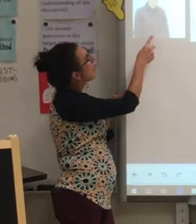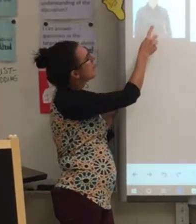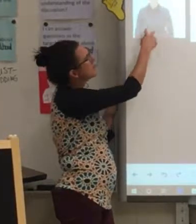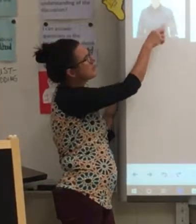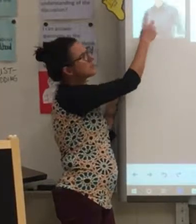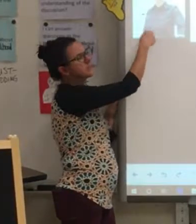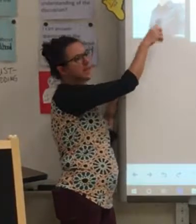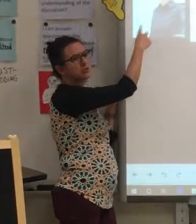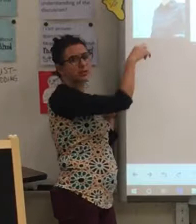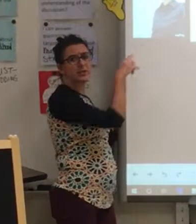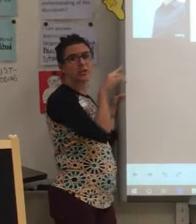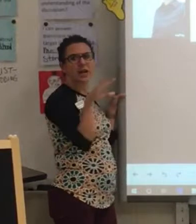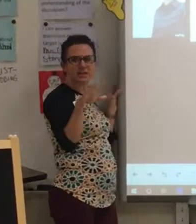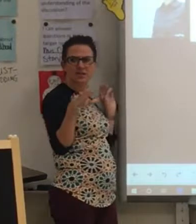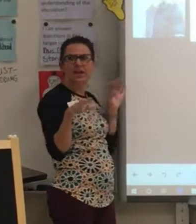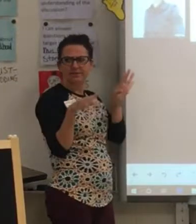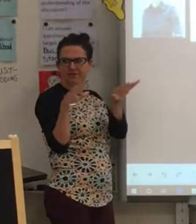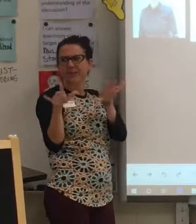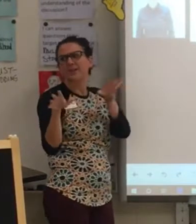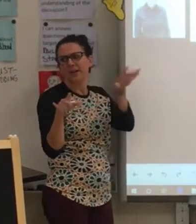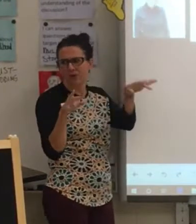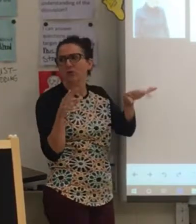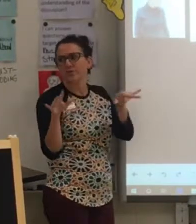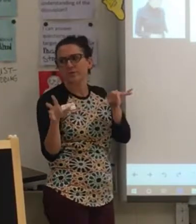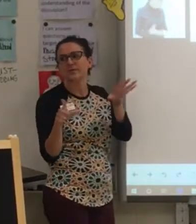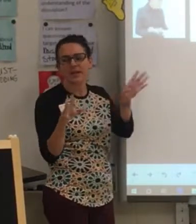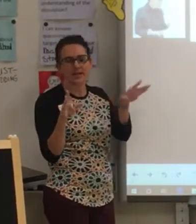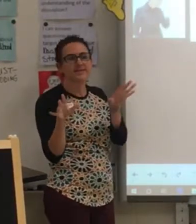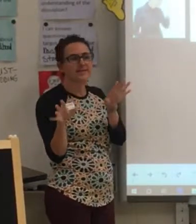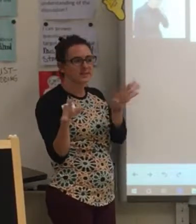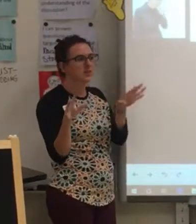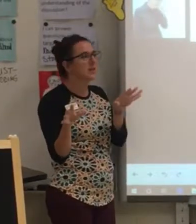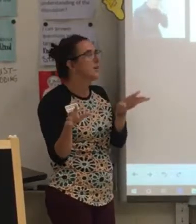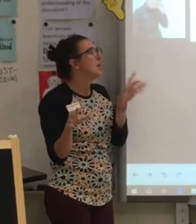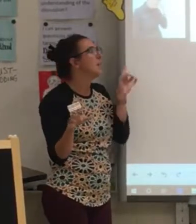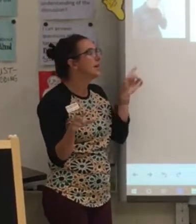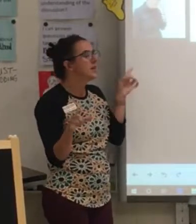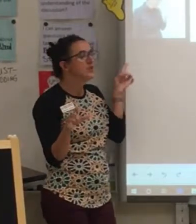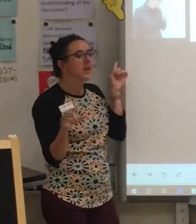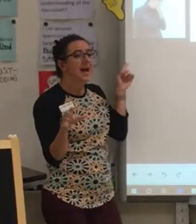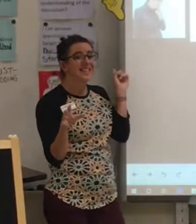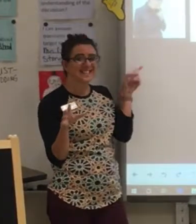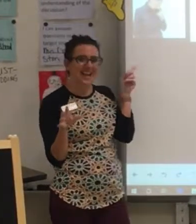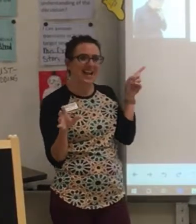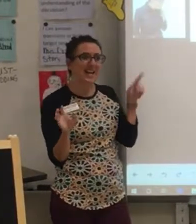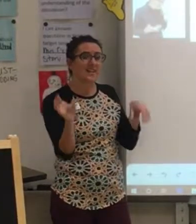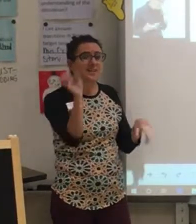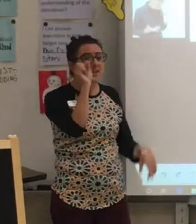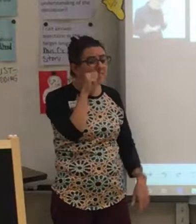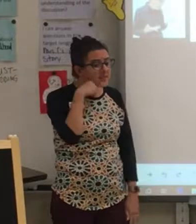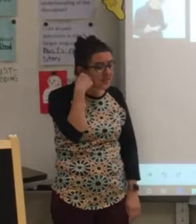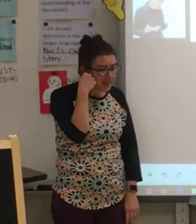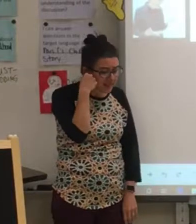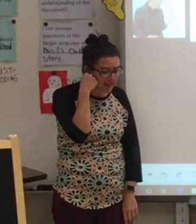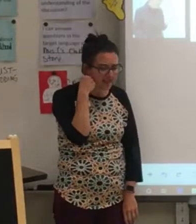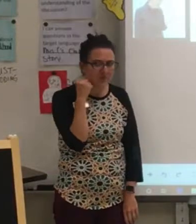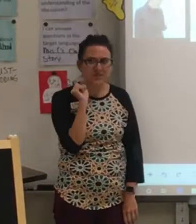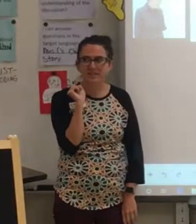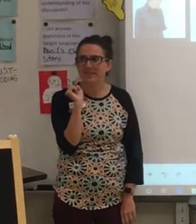Okay, so this was kind of tricky. You guys figured out what she was saying essentially, but I signed this, which is my